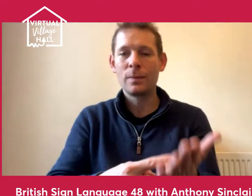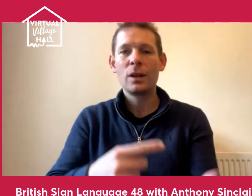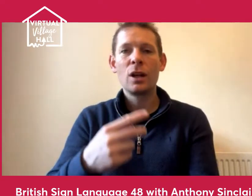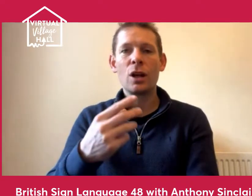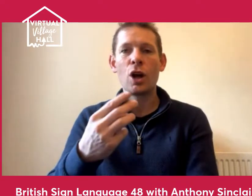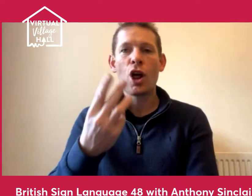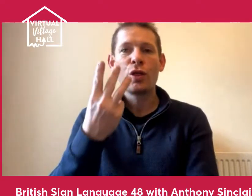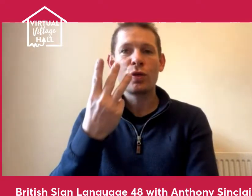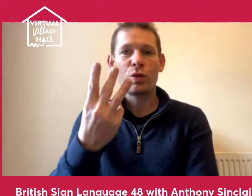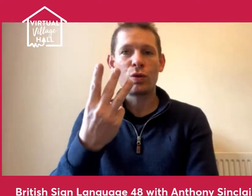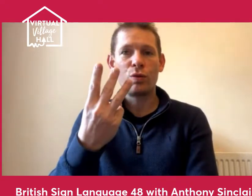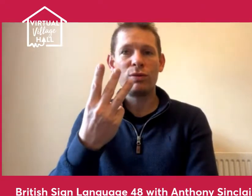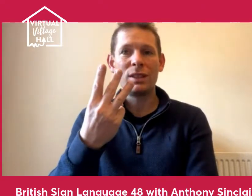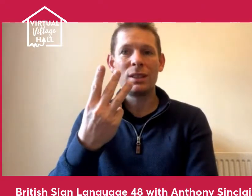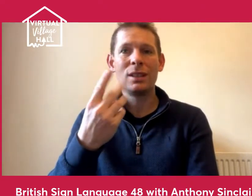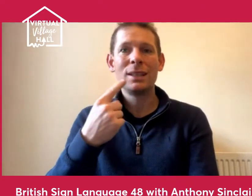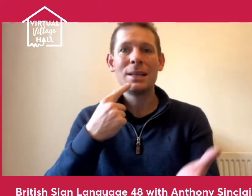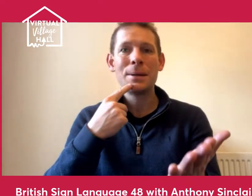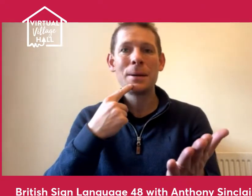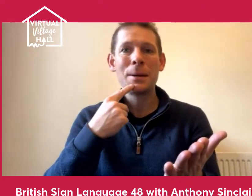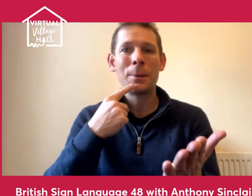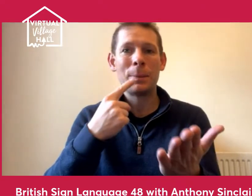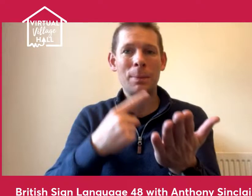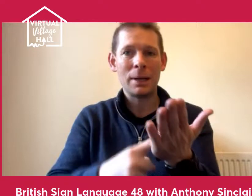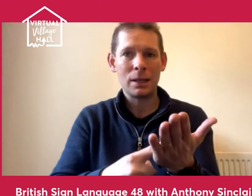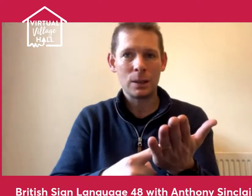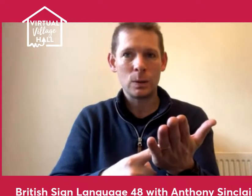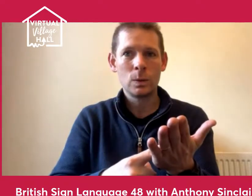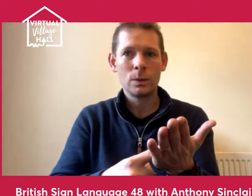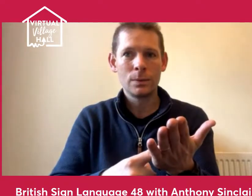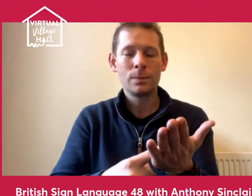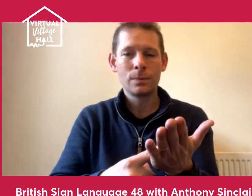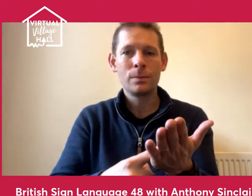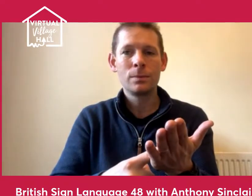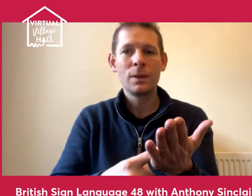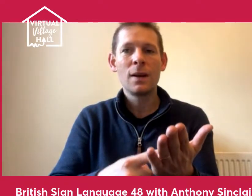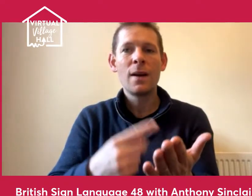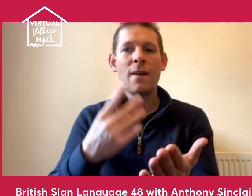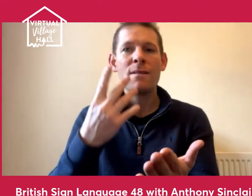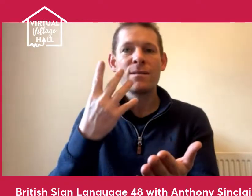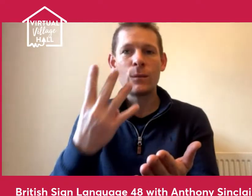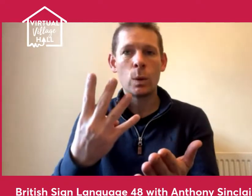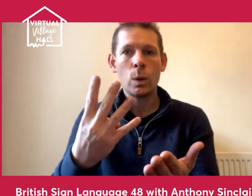So you can see the way the finger ends up on the palm of the hand. So £1,